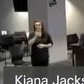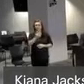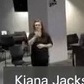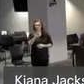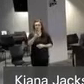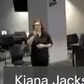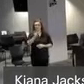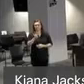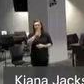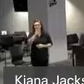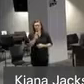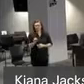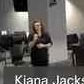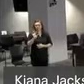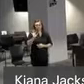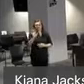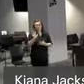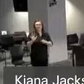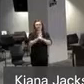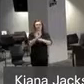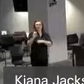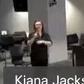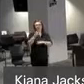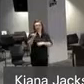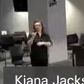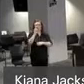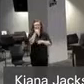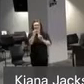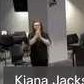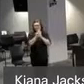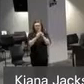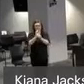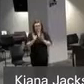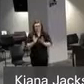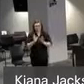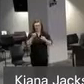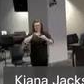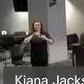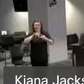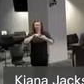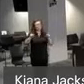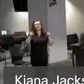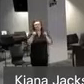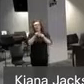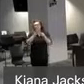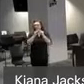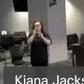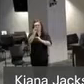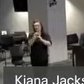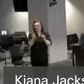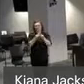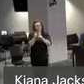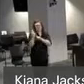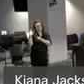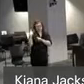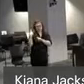29.454% of total salaries of state employees. This is the same rate that was approved last year for state employers. At this